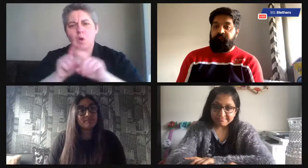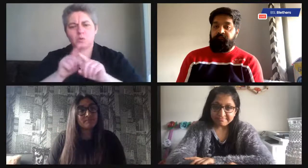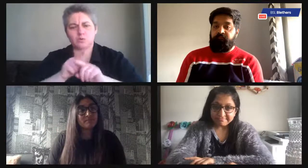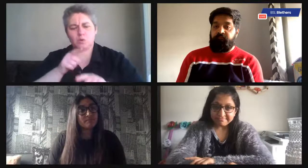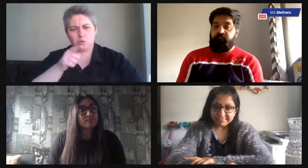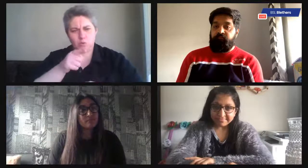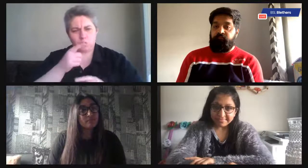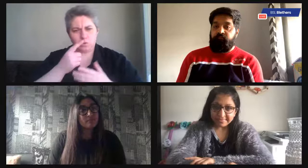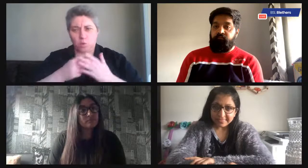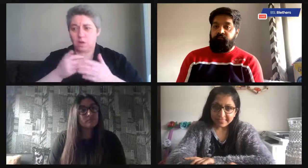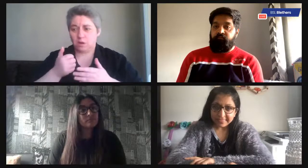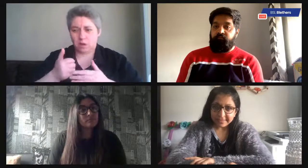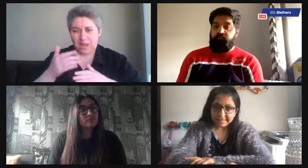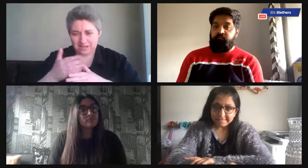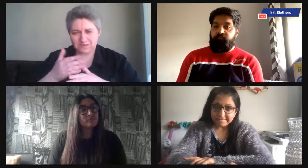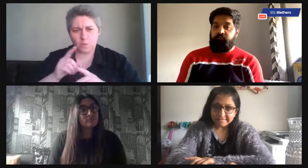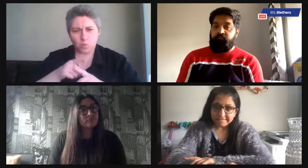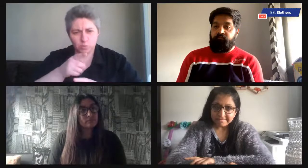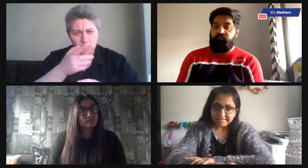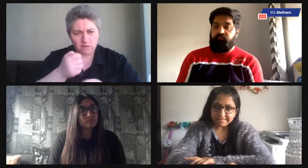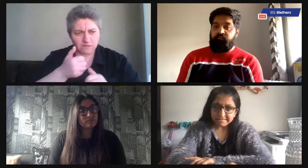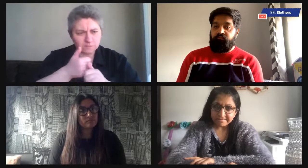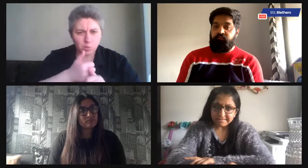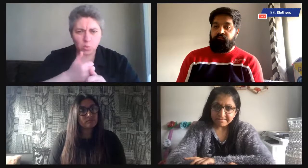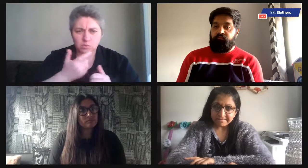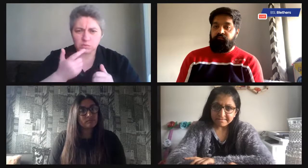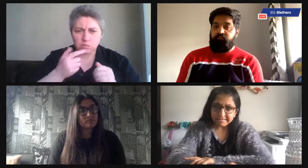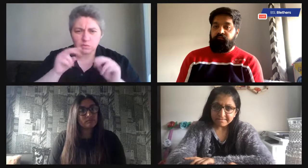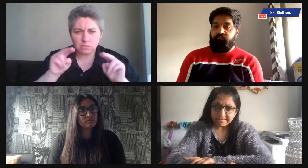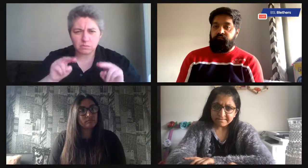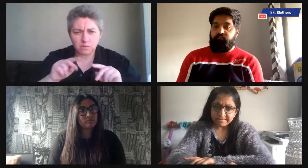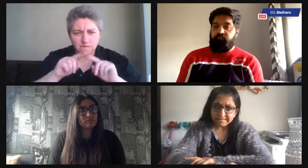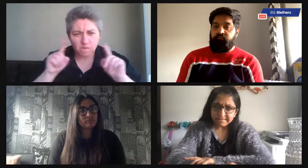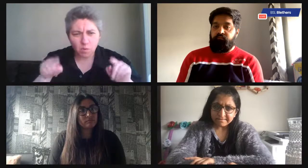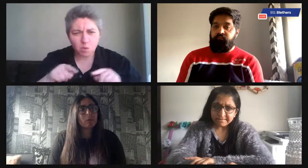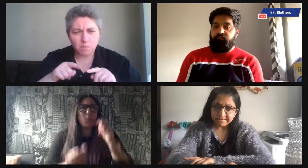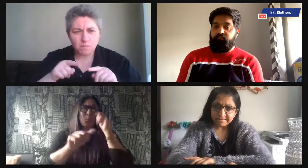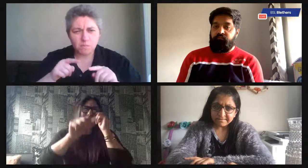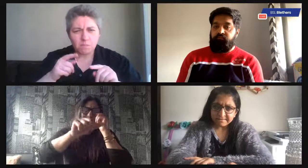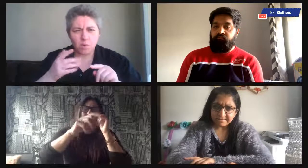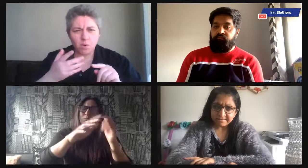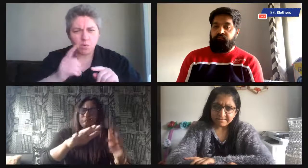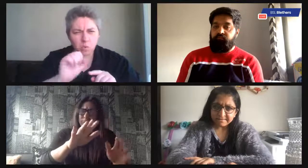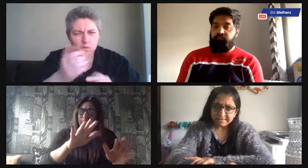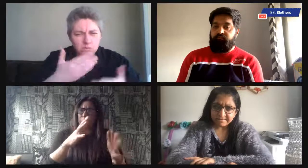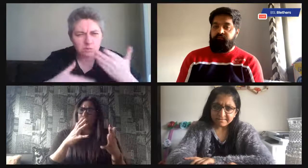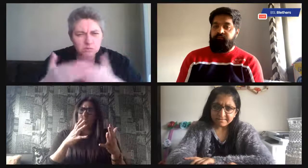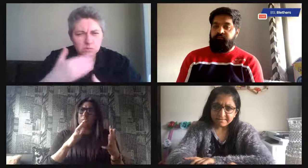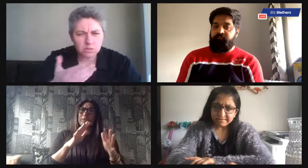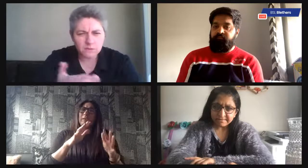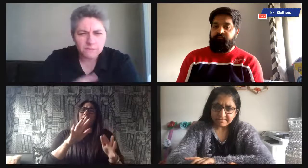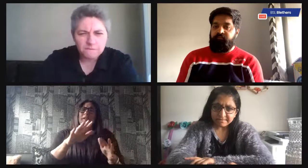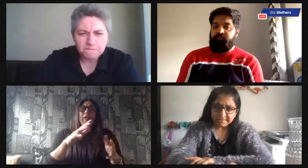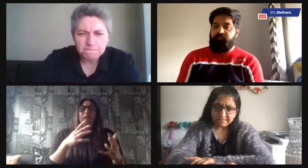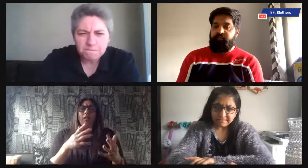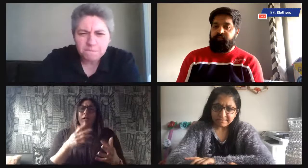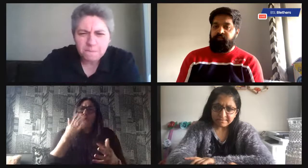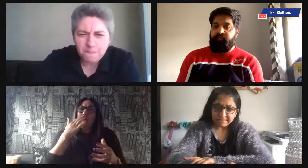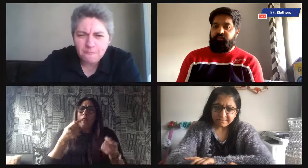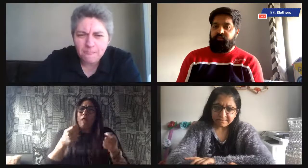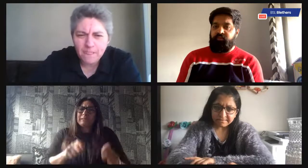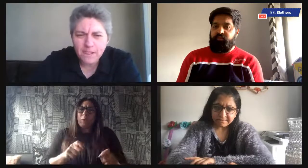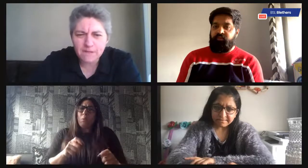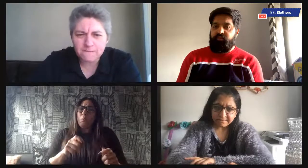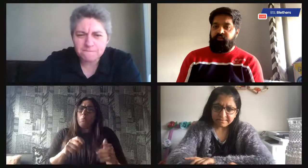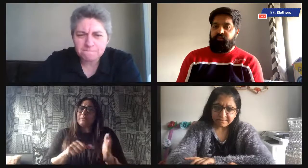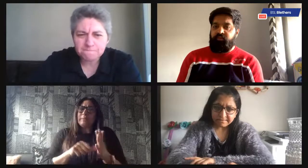carrying on and feel that they can, and that's a priority. Okay, so how do you support